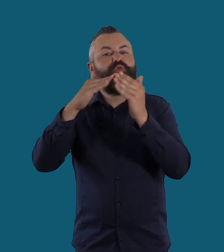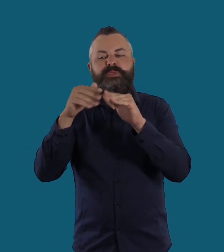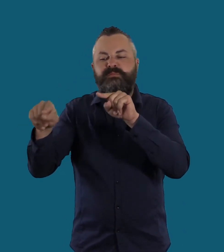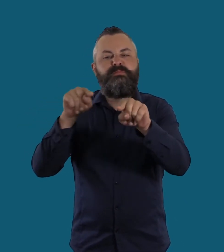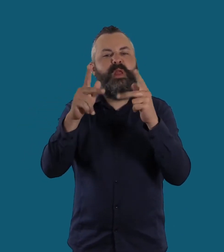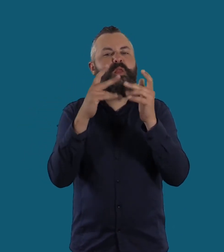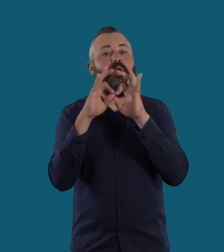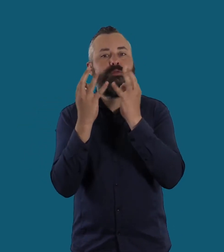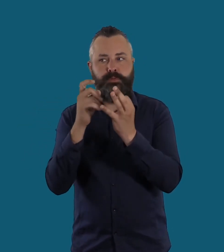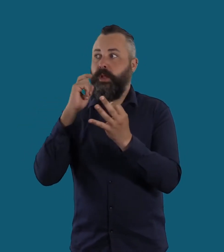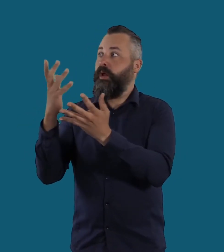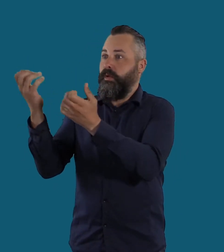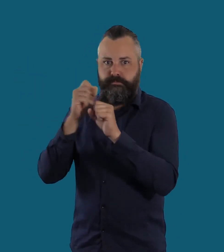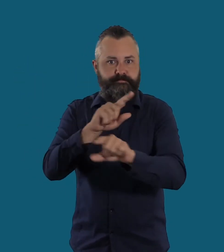Other agencies and local community organisations